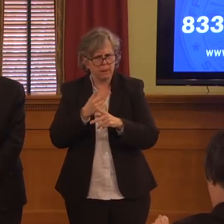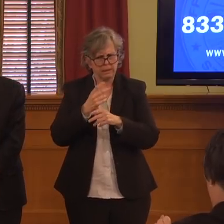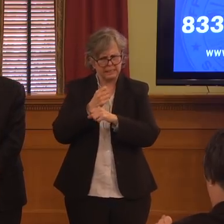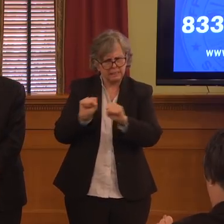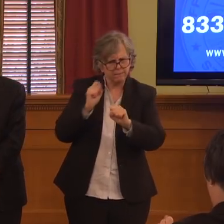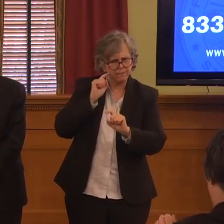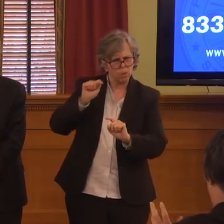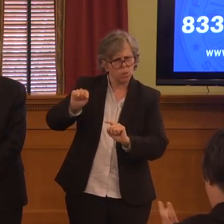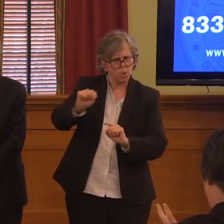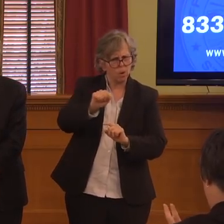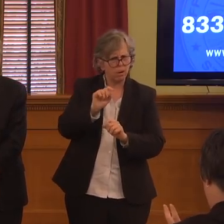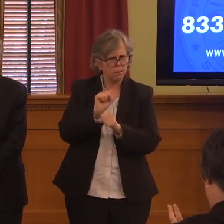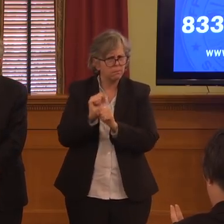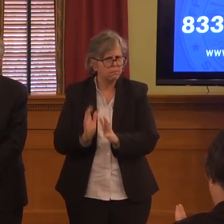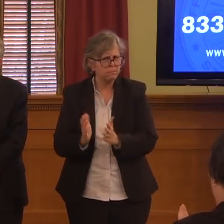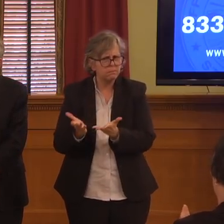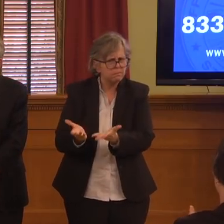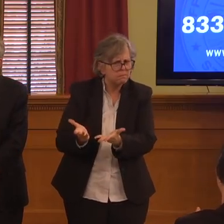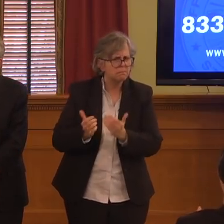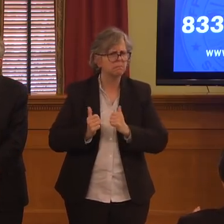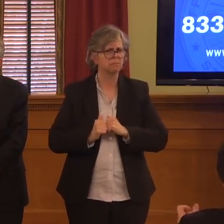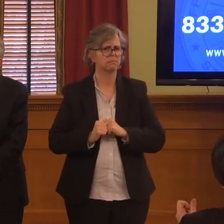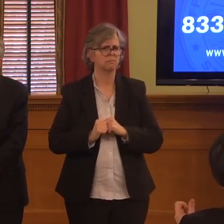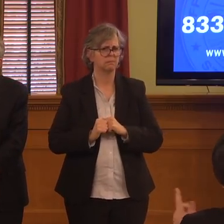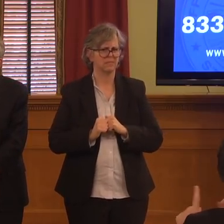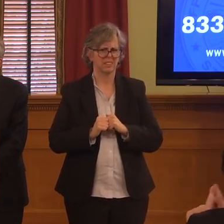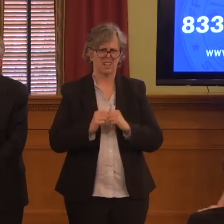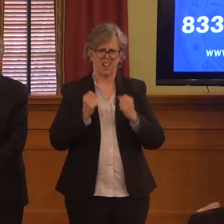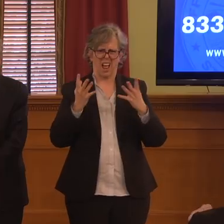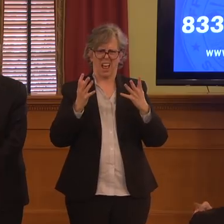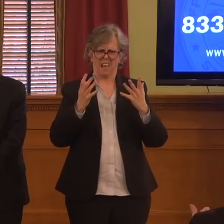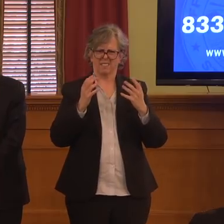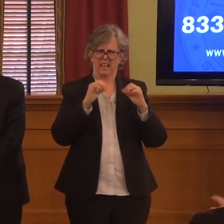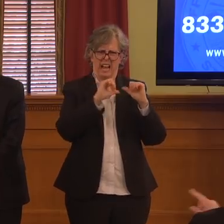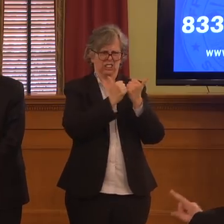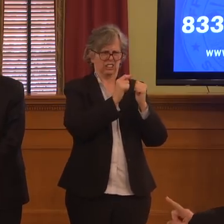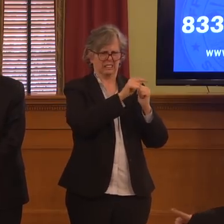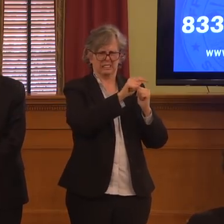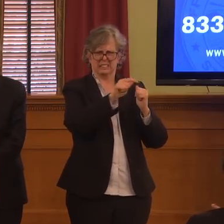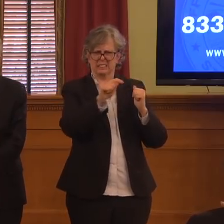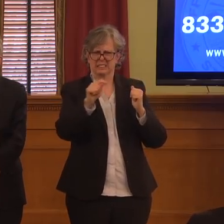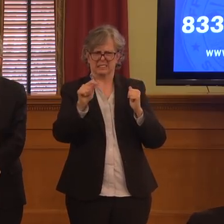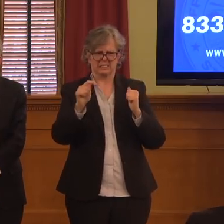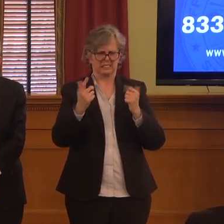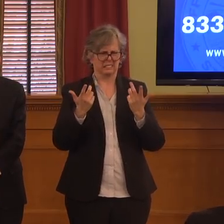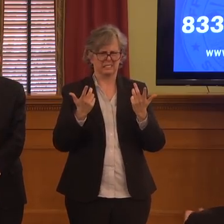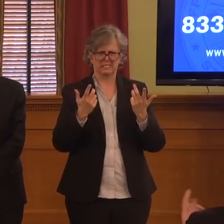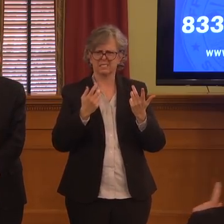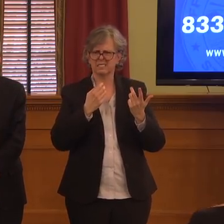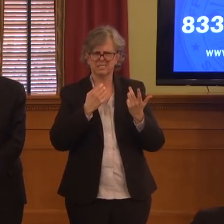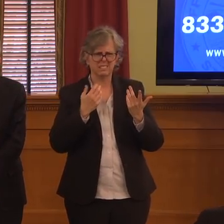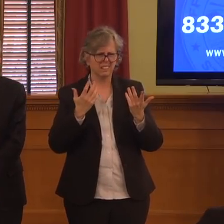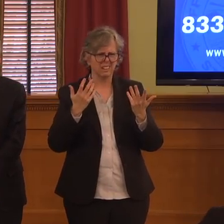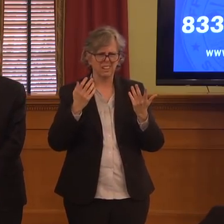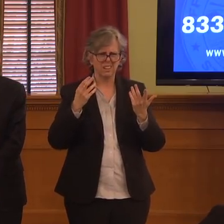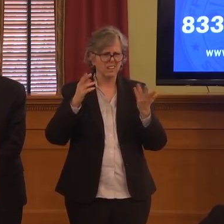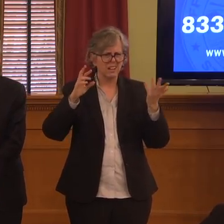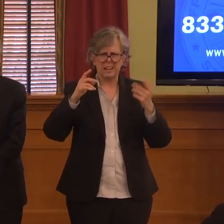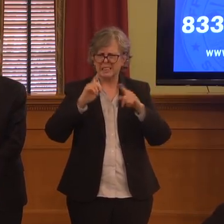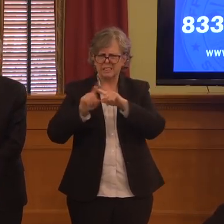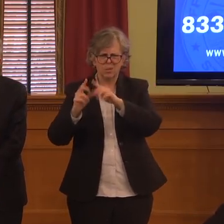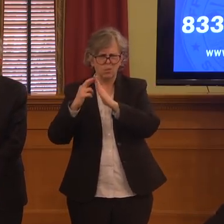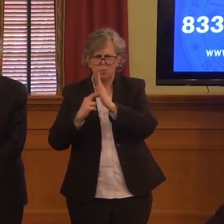business. We have a number of agencies that regulate a regulate, inspect,